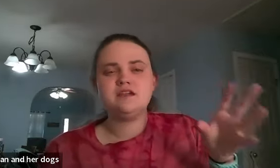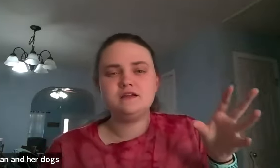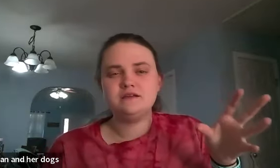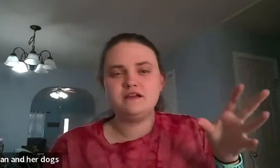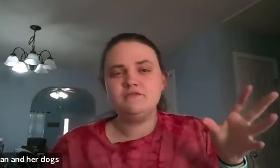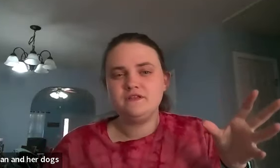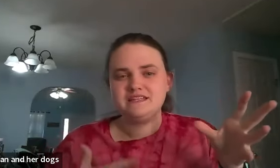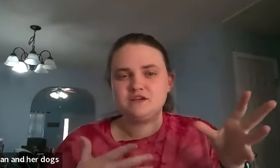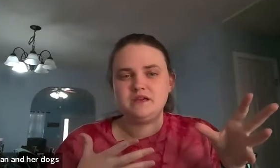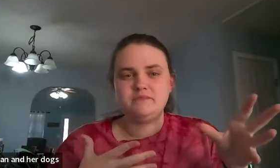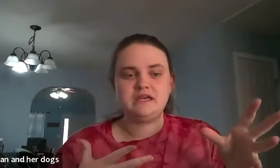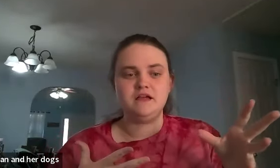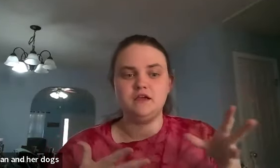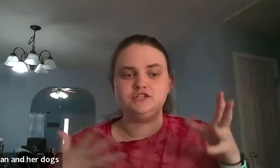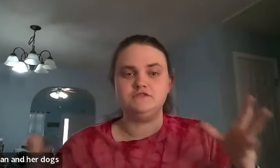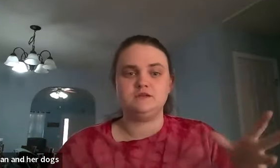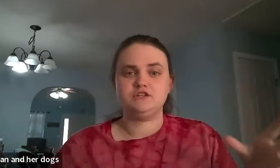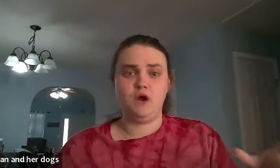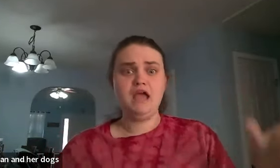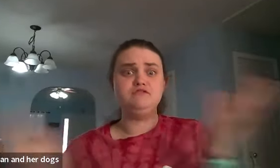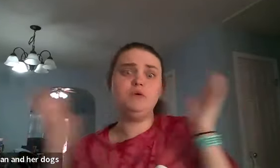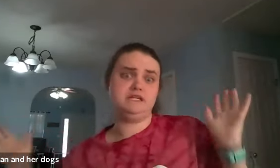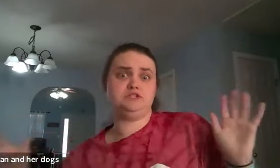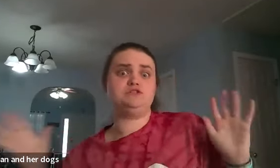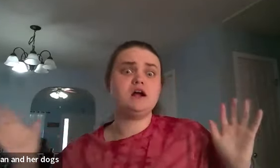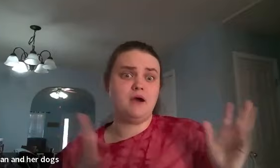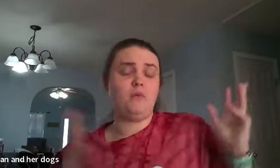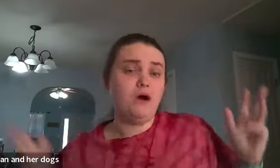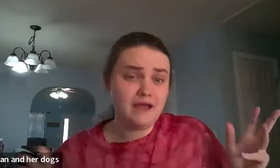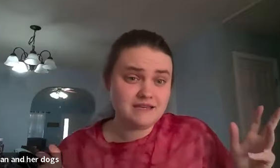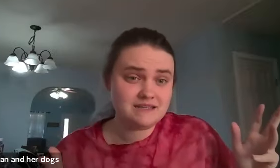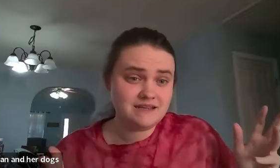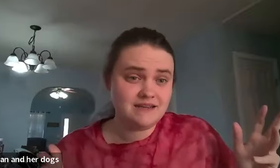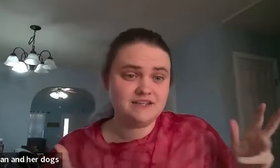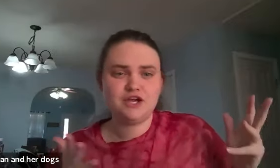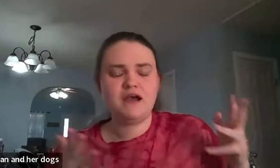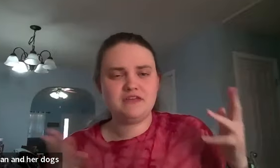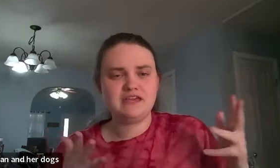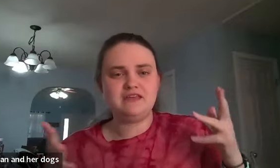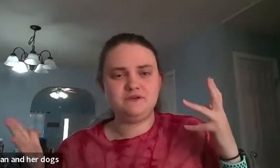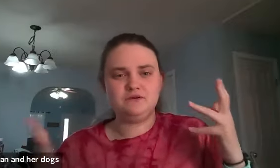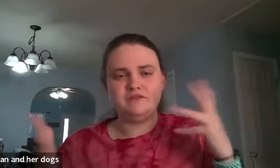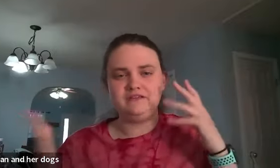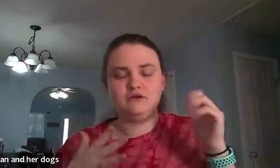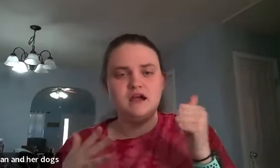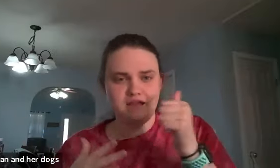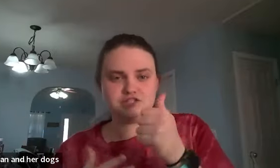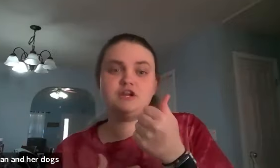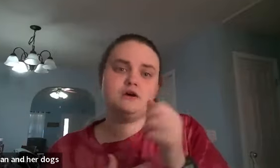not, I don't feel like it's going to be a big like issue if someone's going to go, I have no idea what you're talking about. What? You know, I think if you like, they'll kind of catch on, oh,